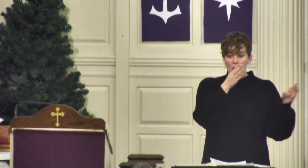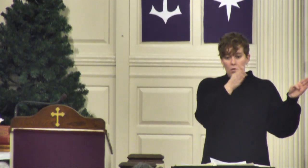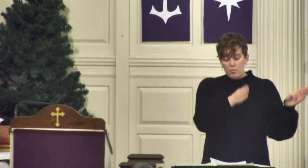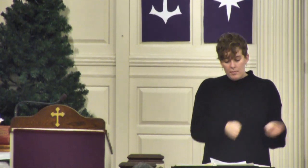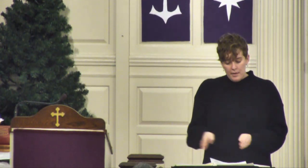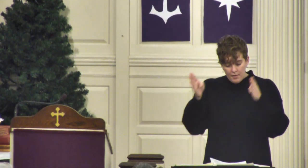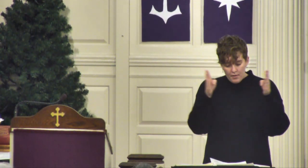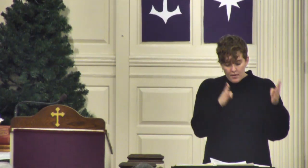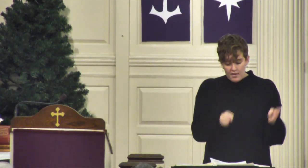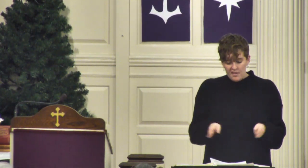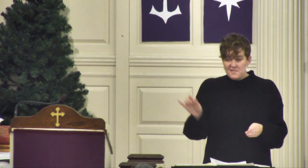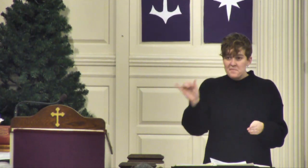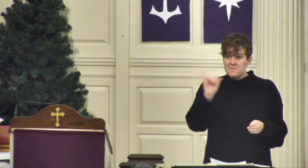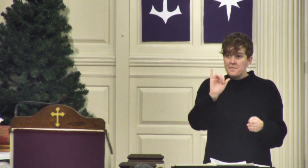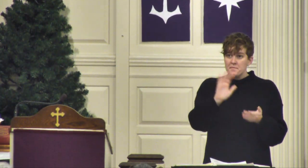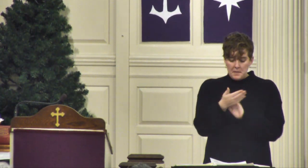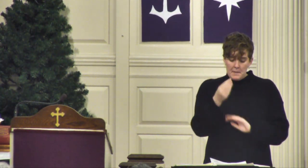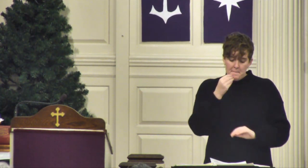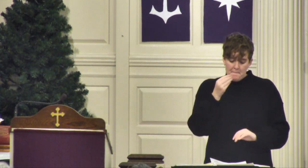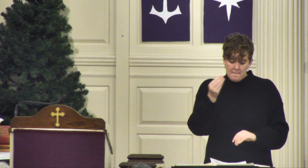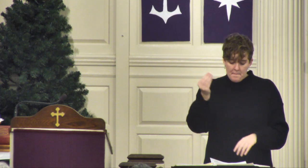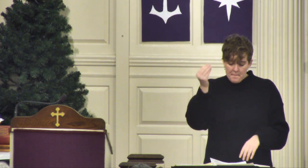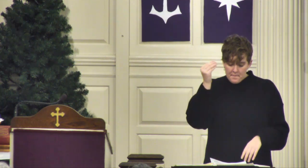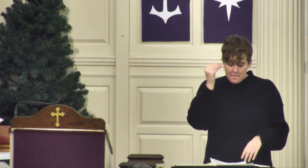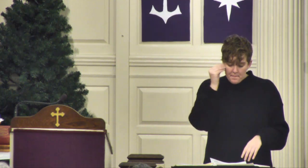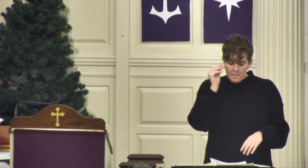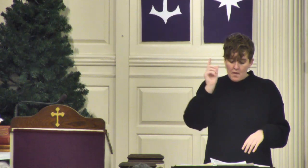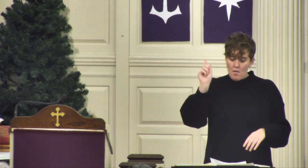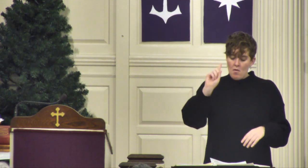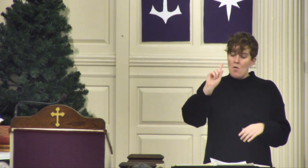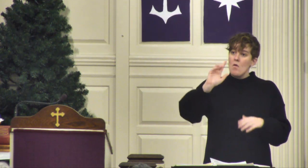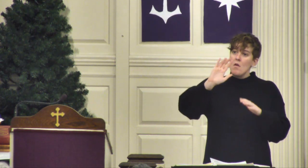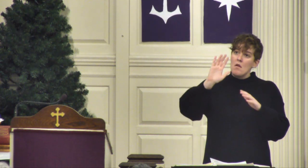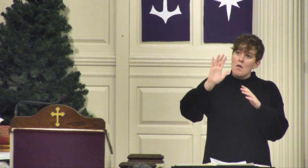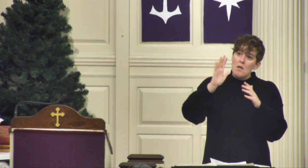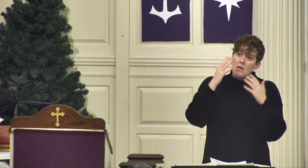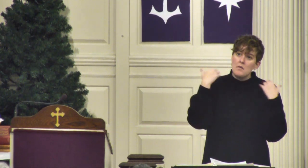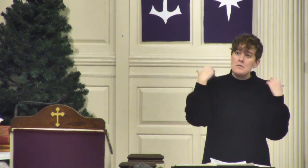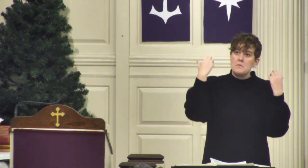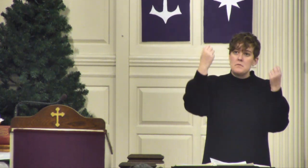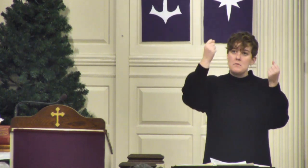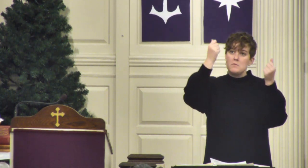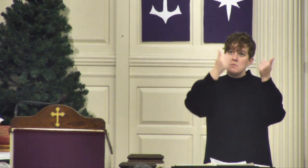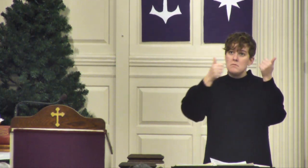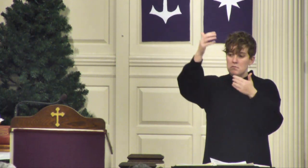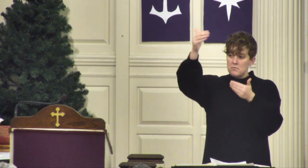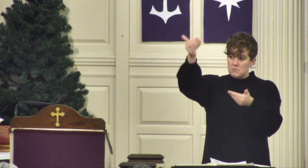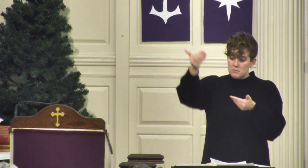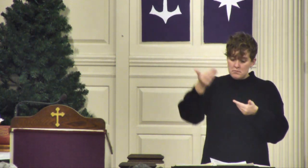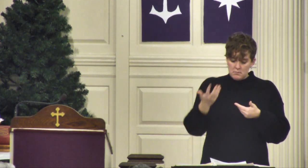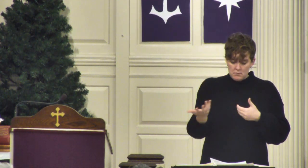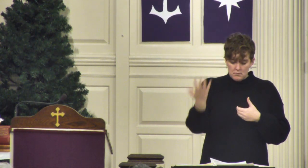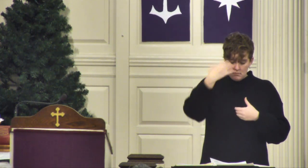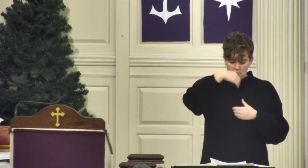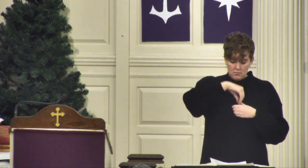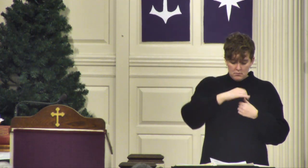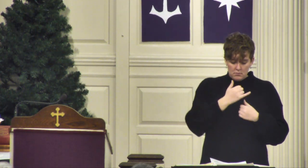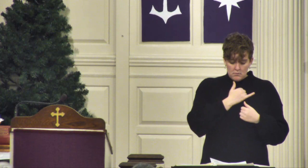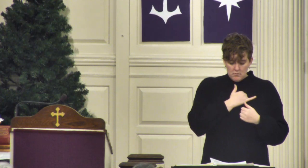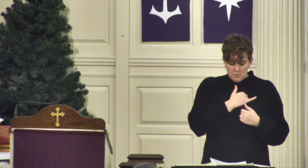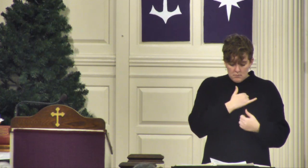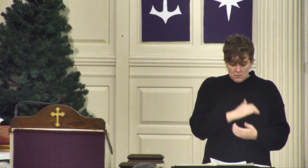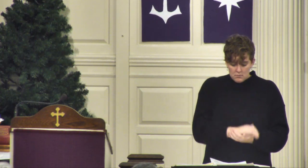Prepare we in our hearts a home where such a mighty guest